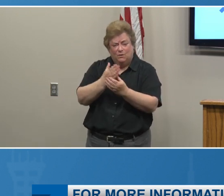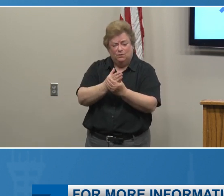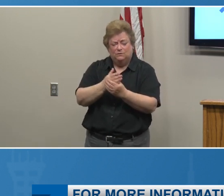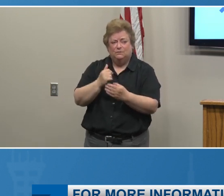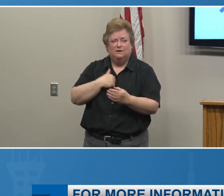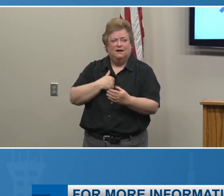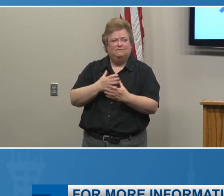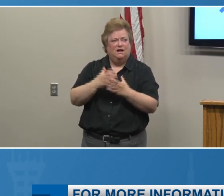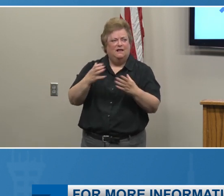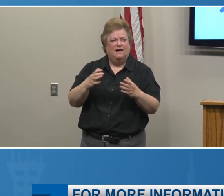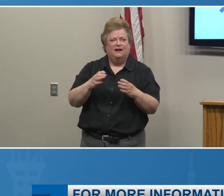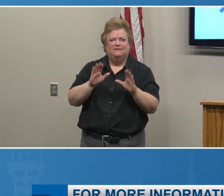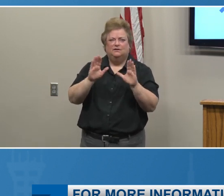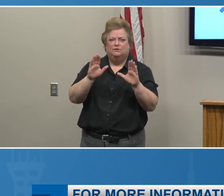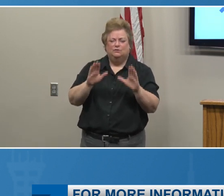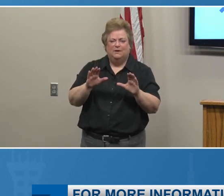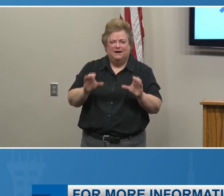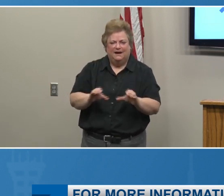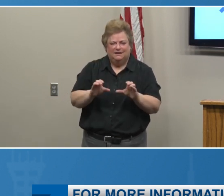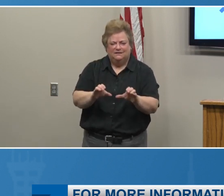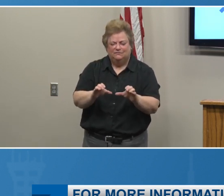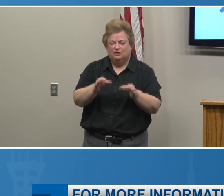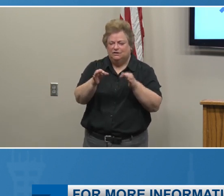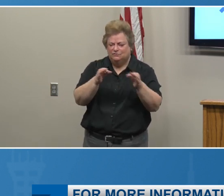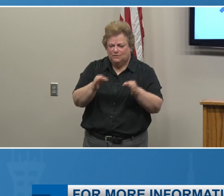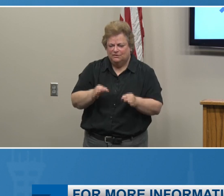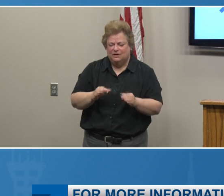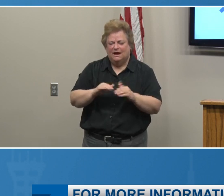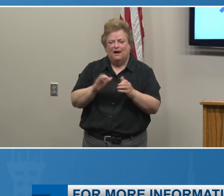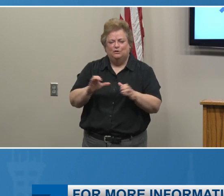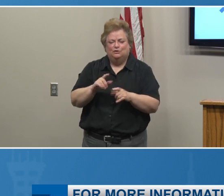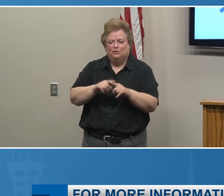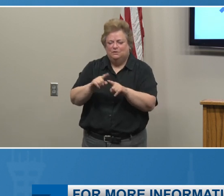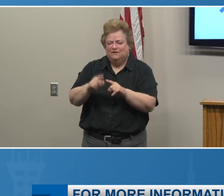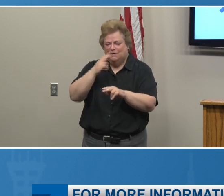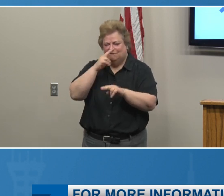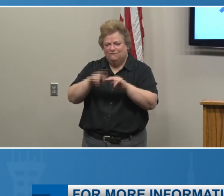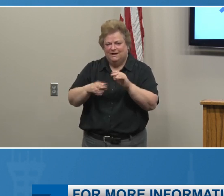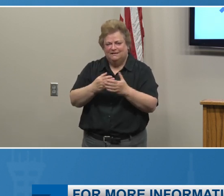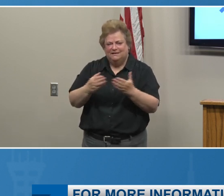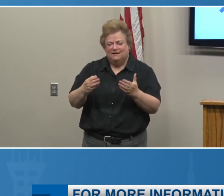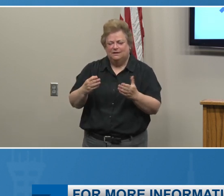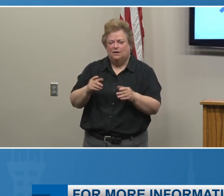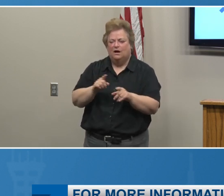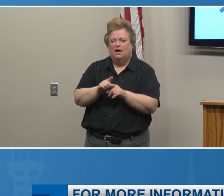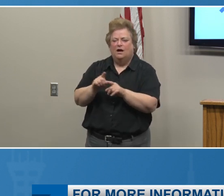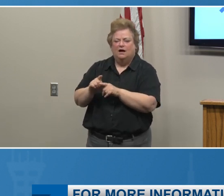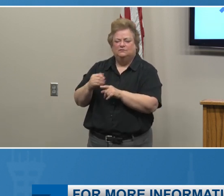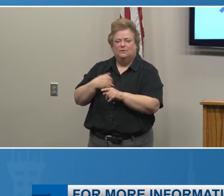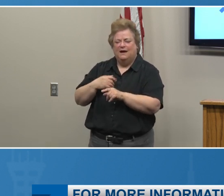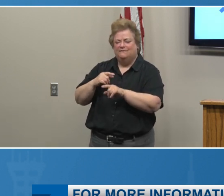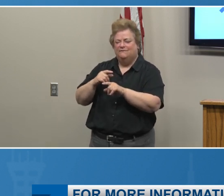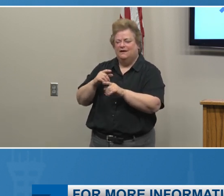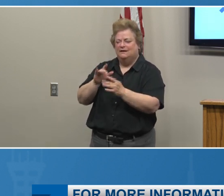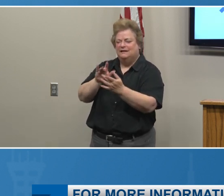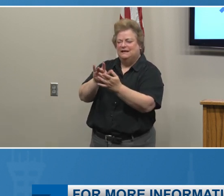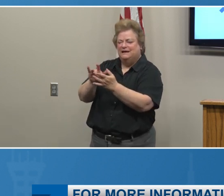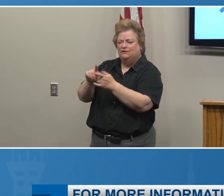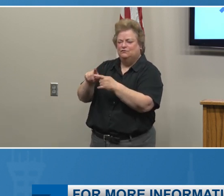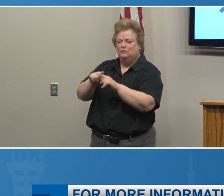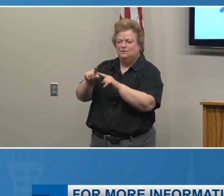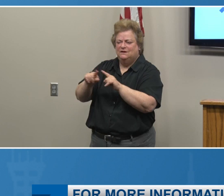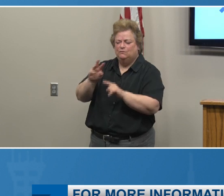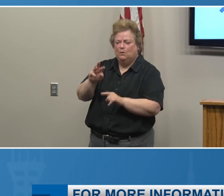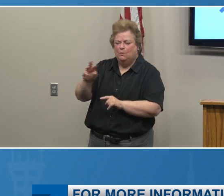lots of great activities and instructions for how to do fun things but we also have links to free websites and that have cool